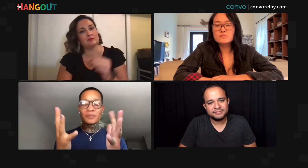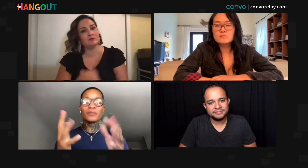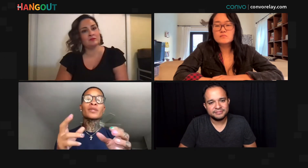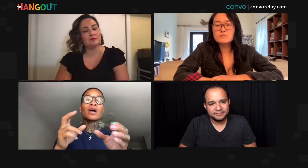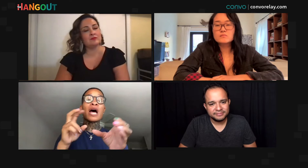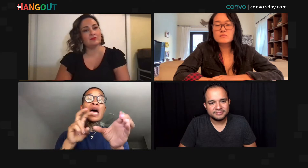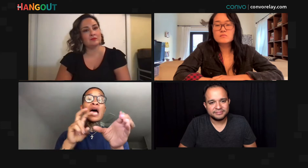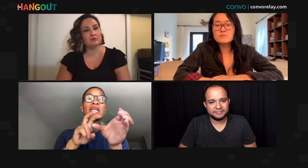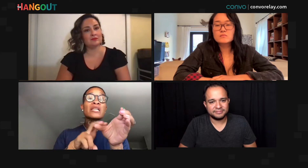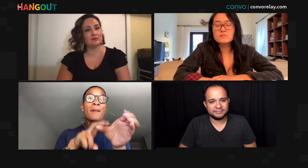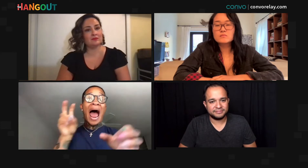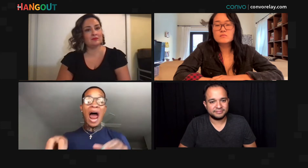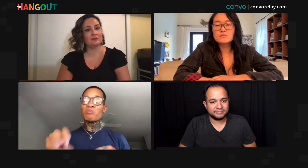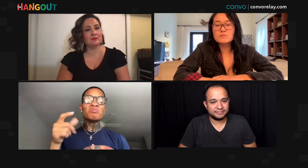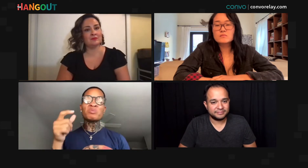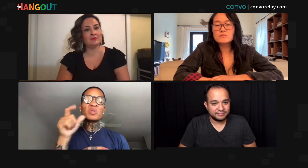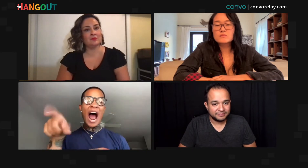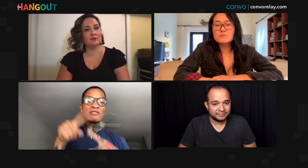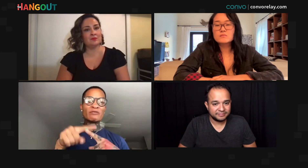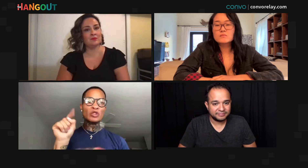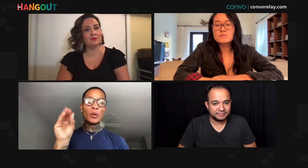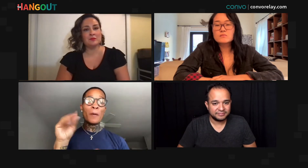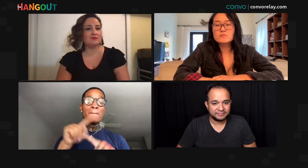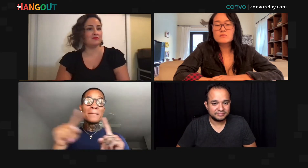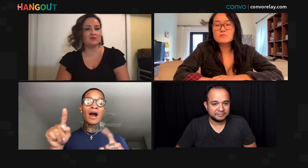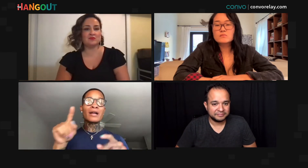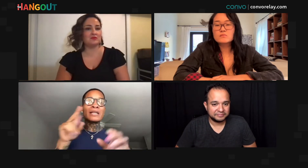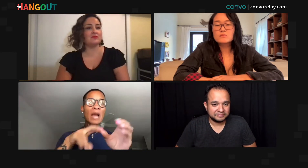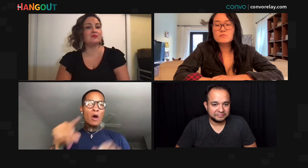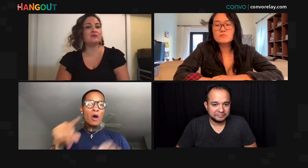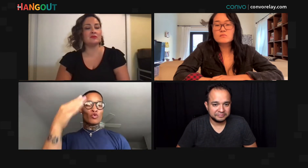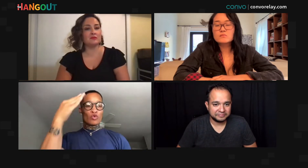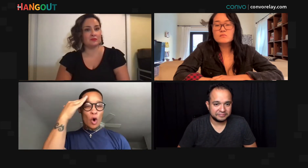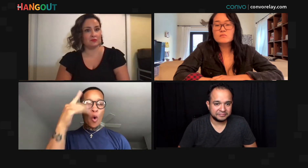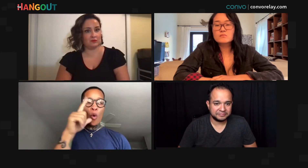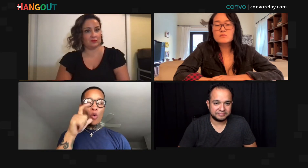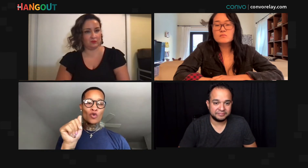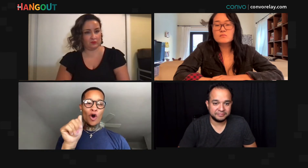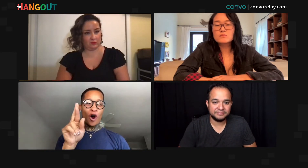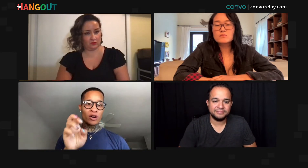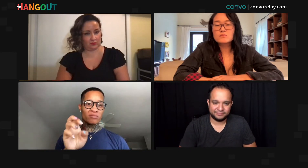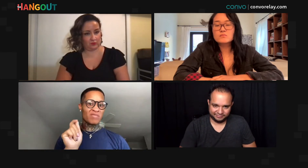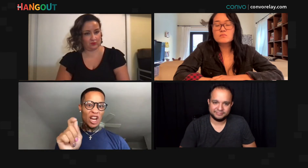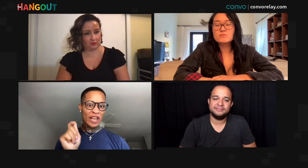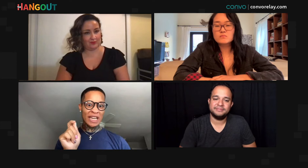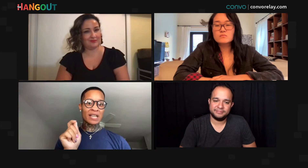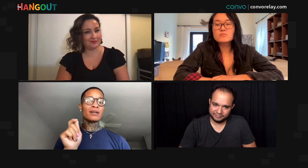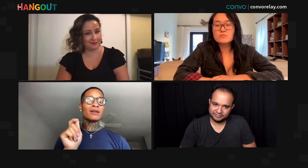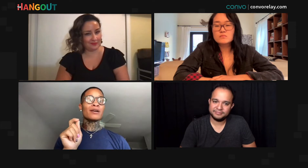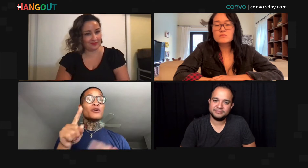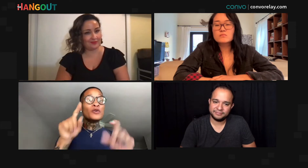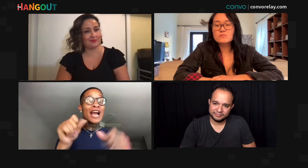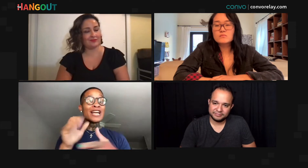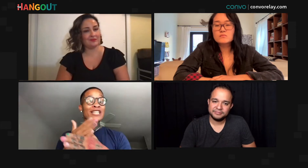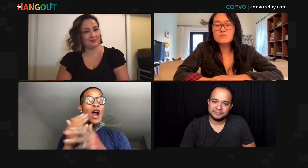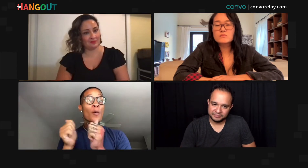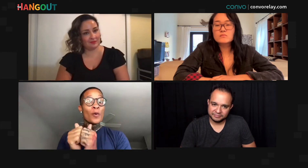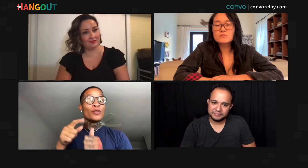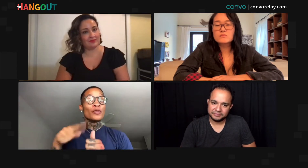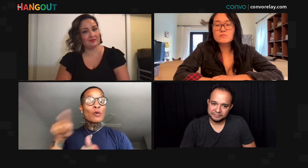homes. So with that, coming out was something that I felt like I didn't have to do that. But it's just really for me, it was about knowing